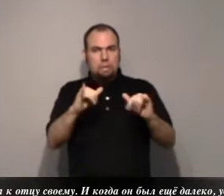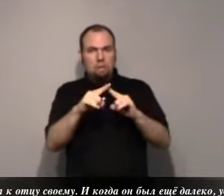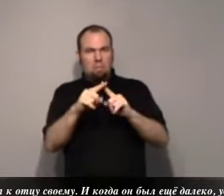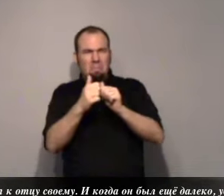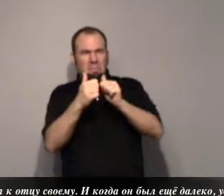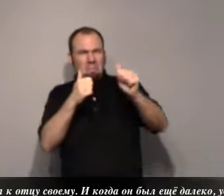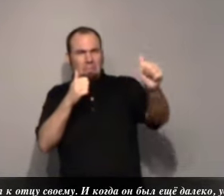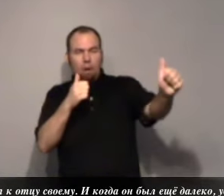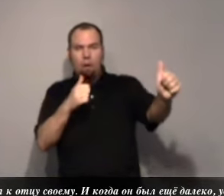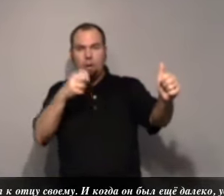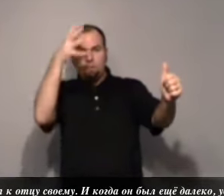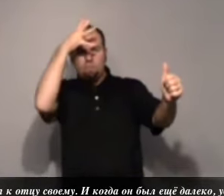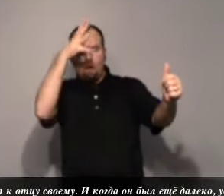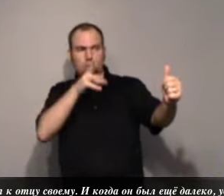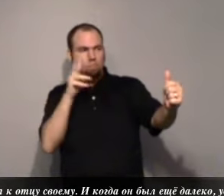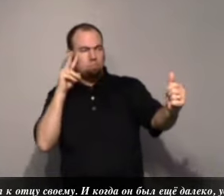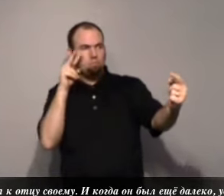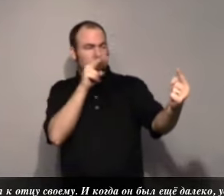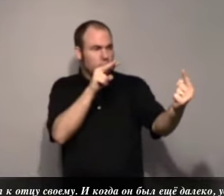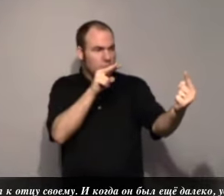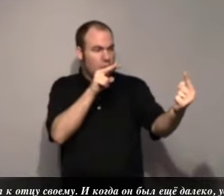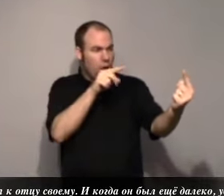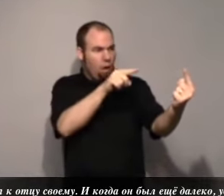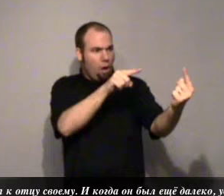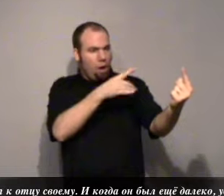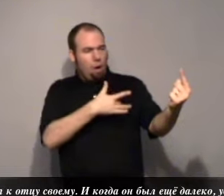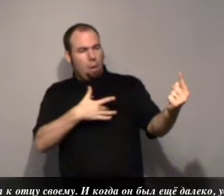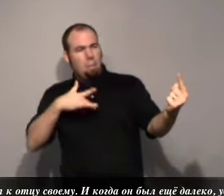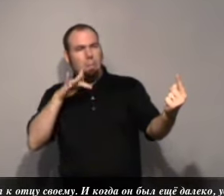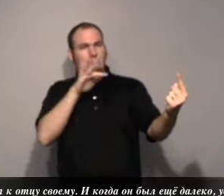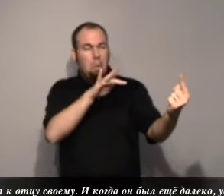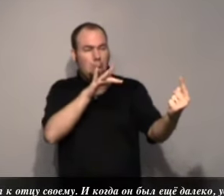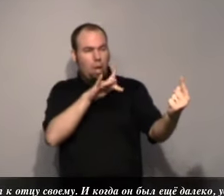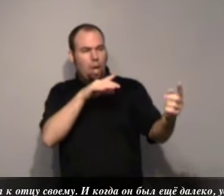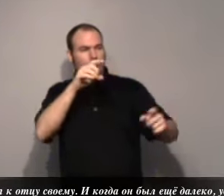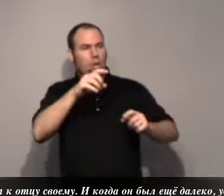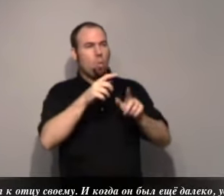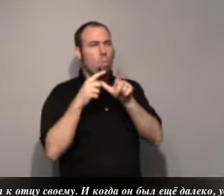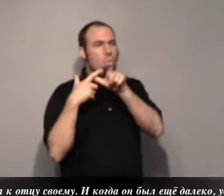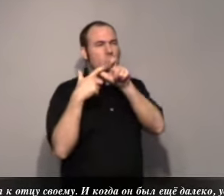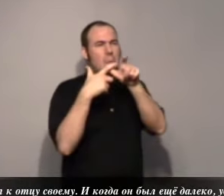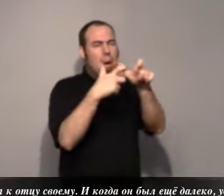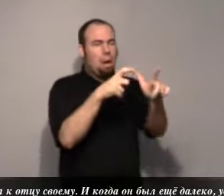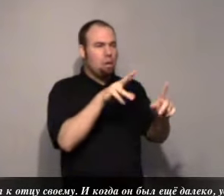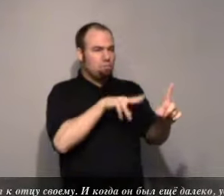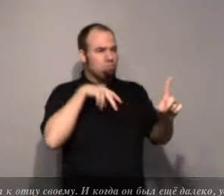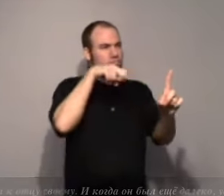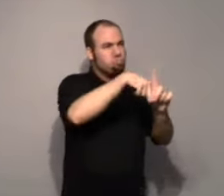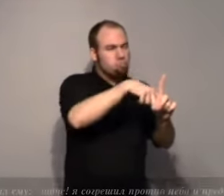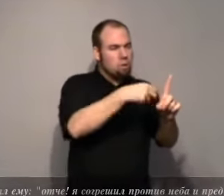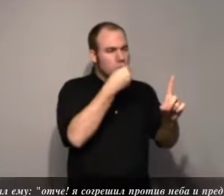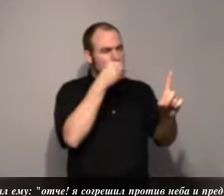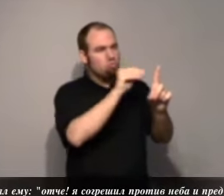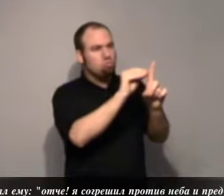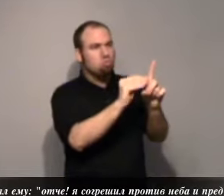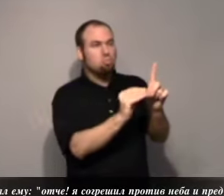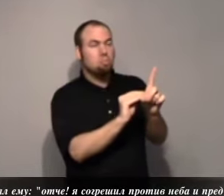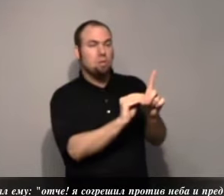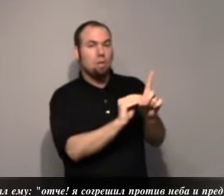his father saw him and had compassion and ran and fell on his neck and kissed him. And the son said to him,